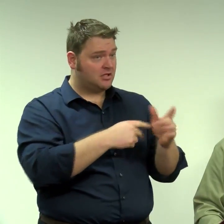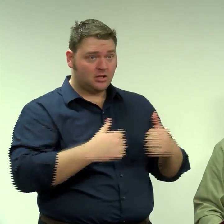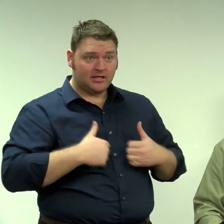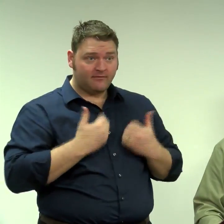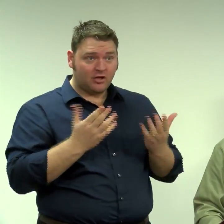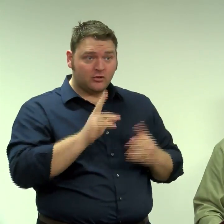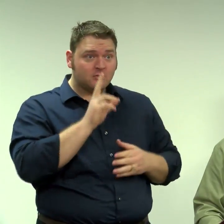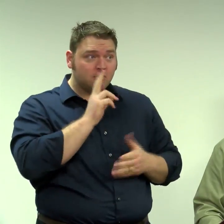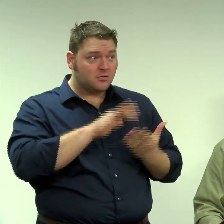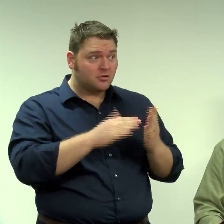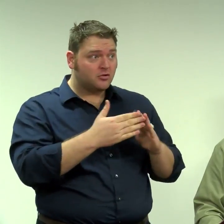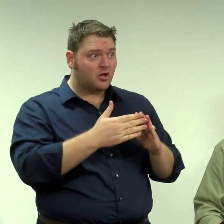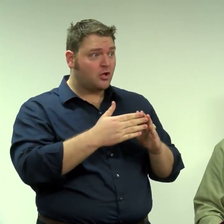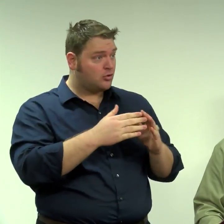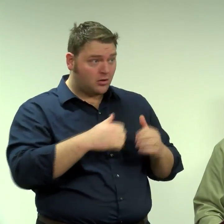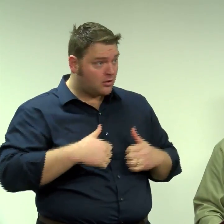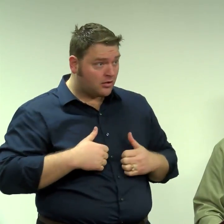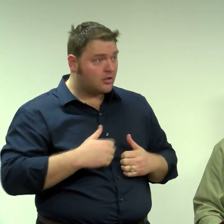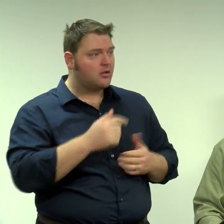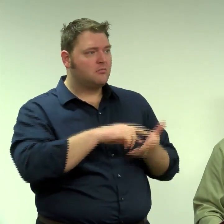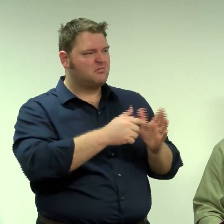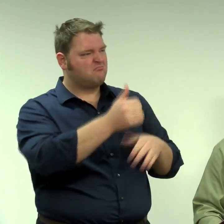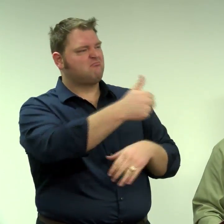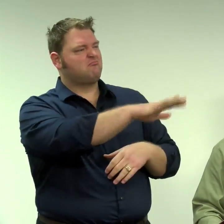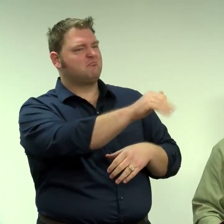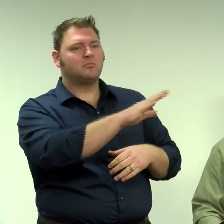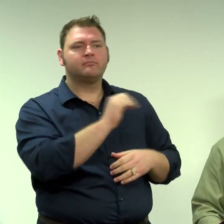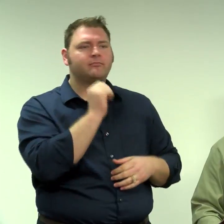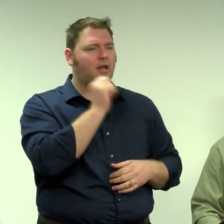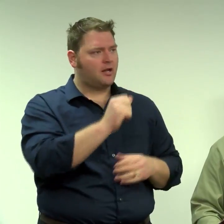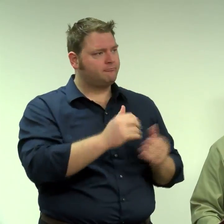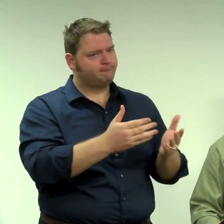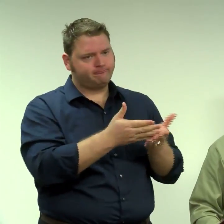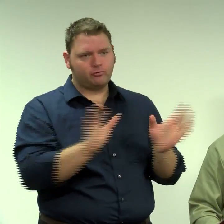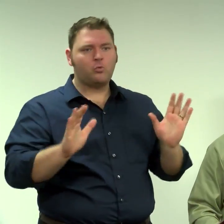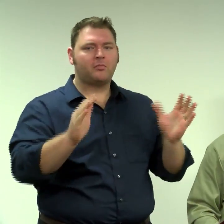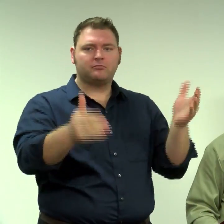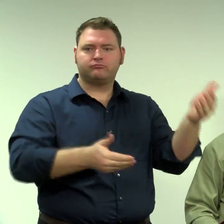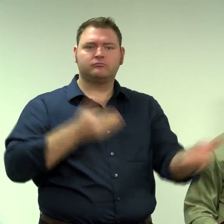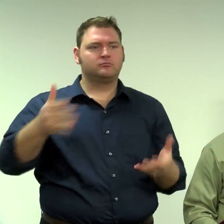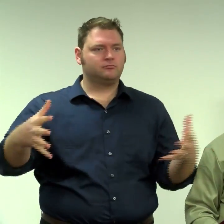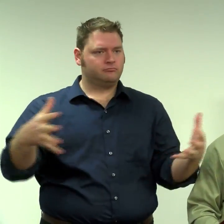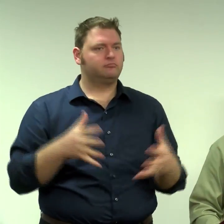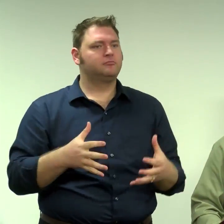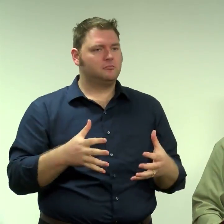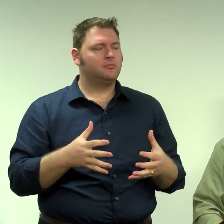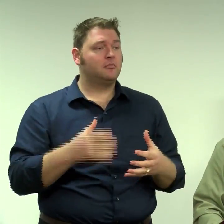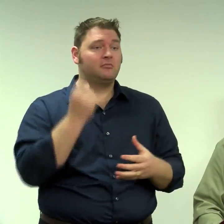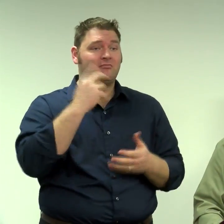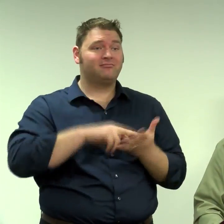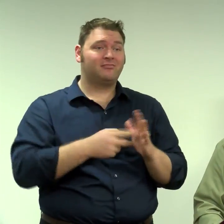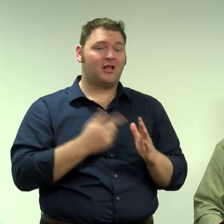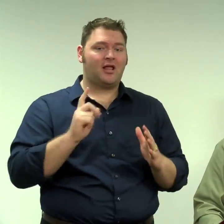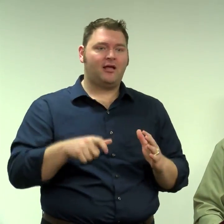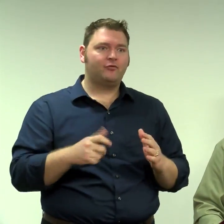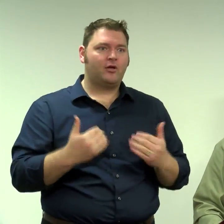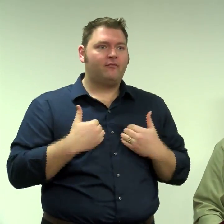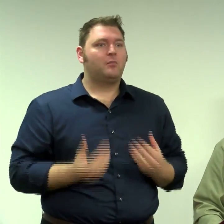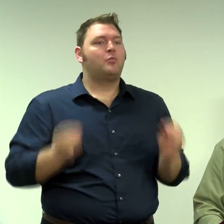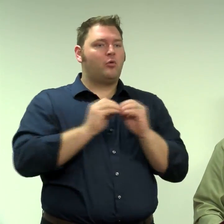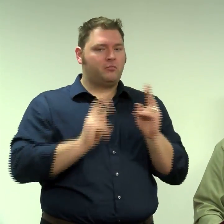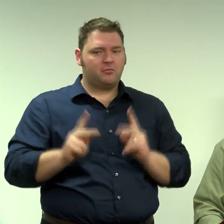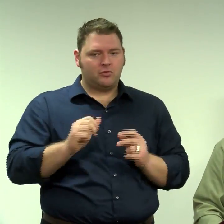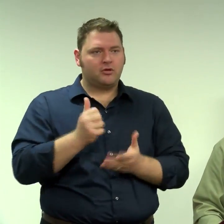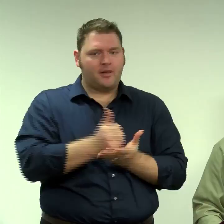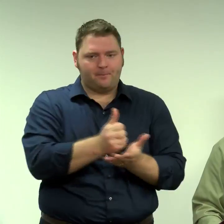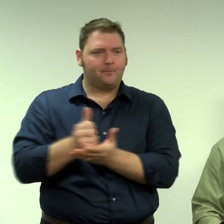to expand our capabilities and our capacity. In that regard, we've certainly made the official request